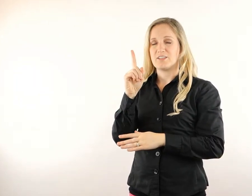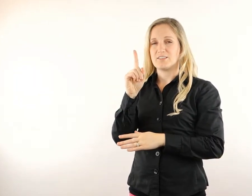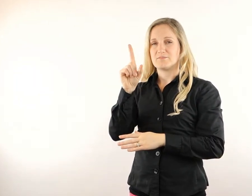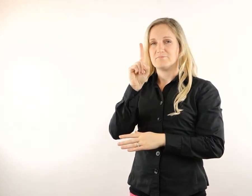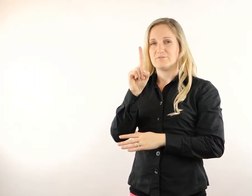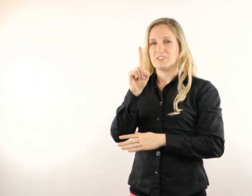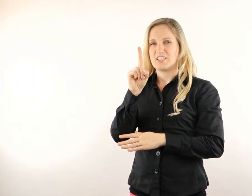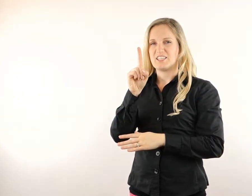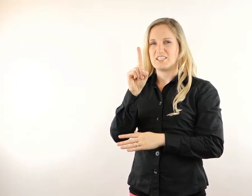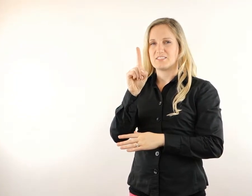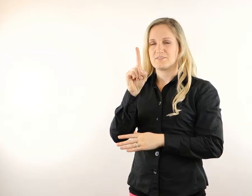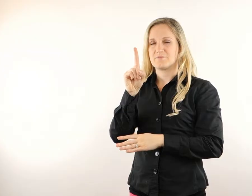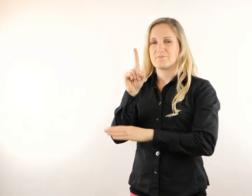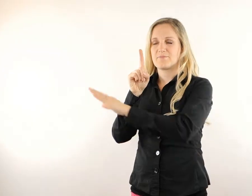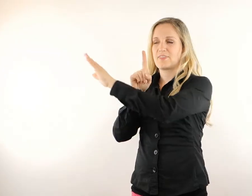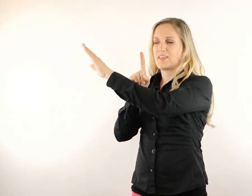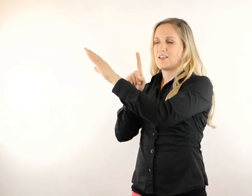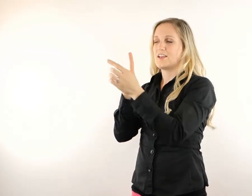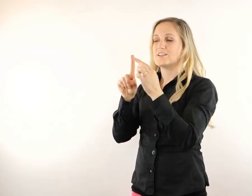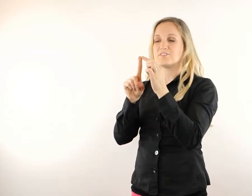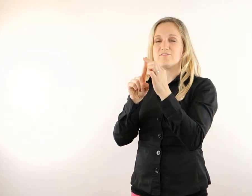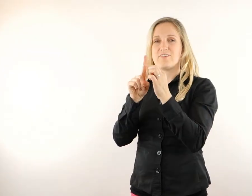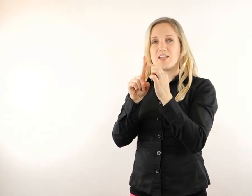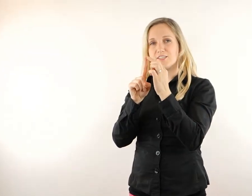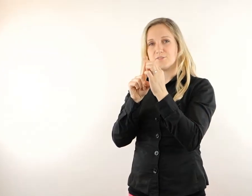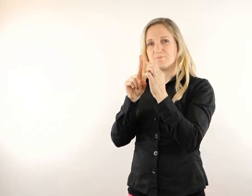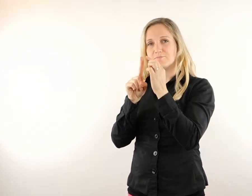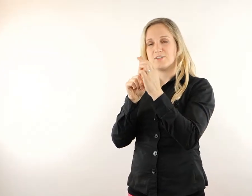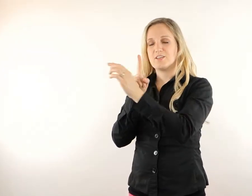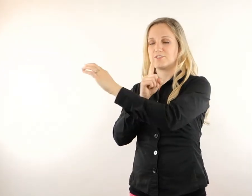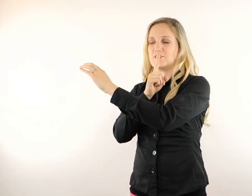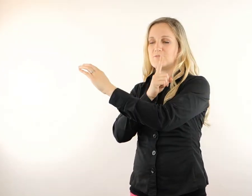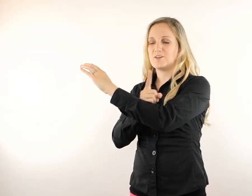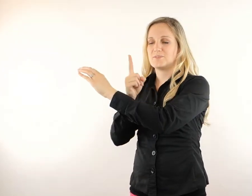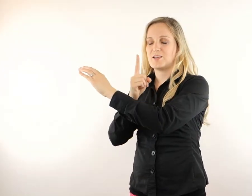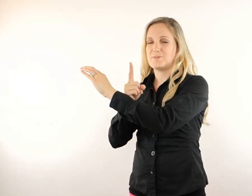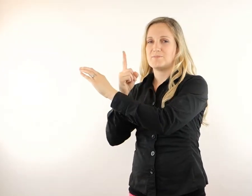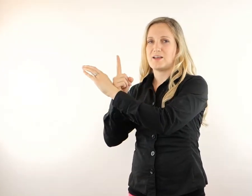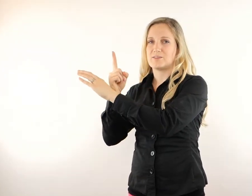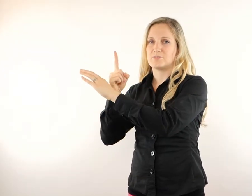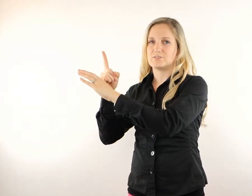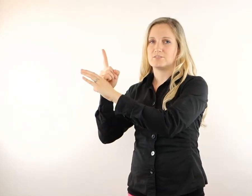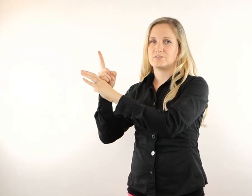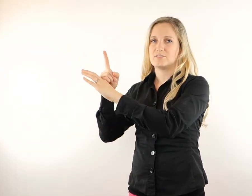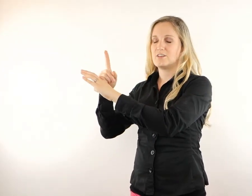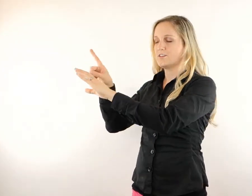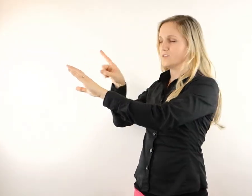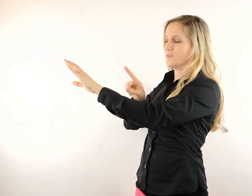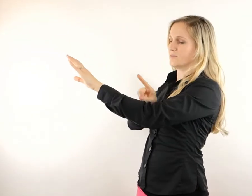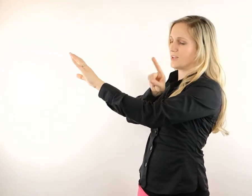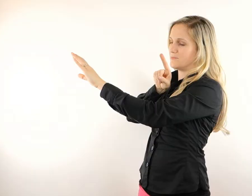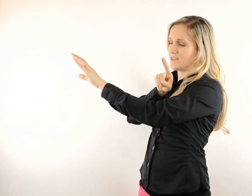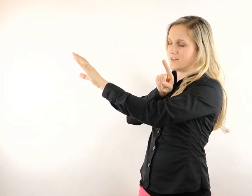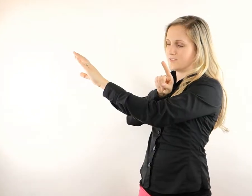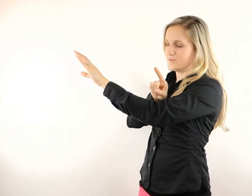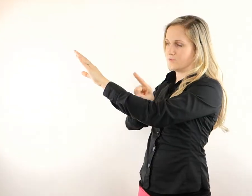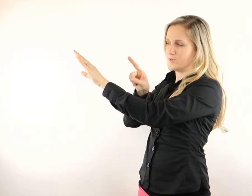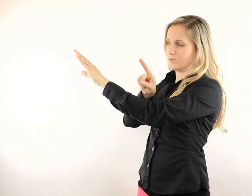like, it's like this. And here's the face. So you don't want him climbing up backwards. You want him climbing